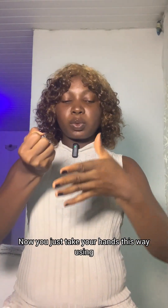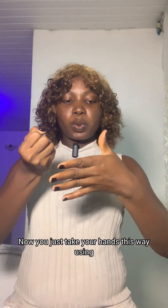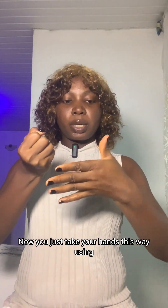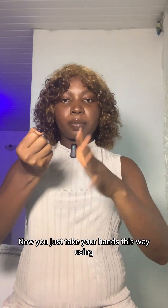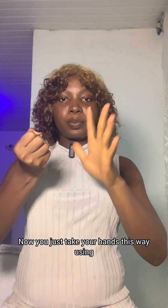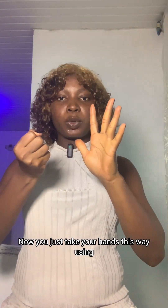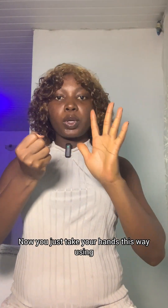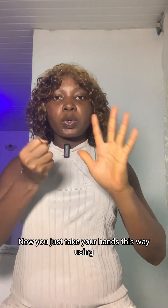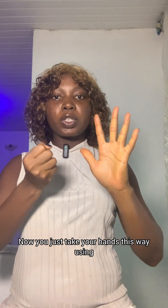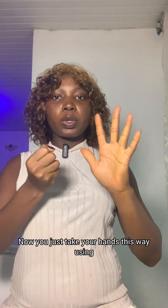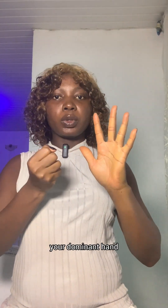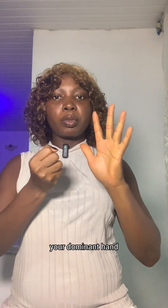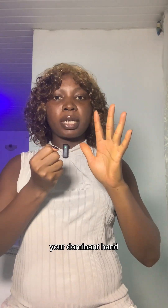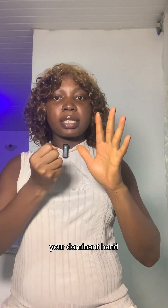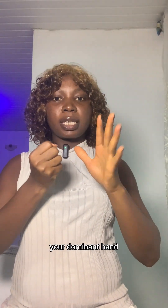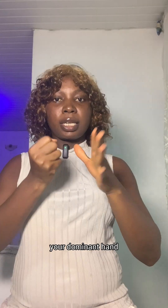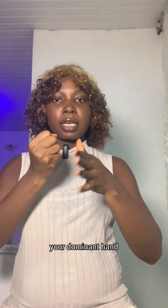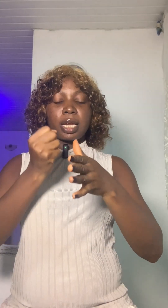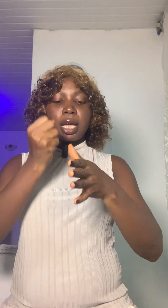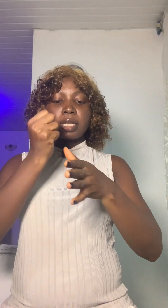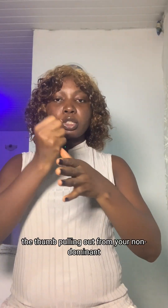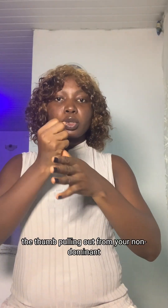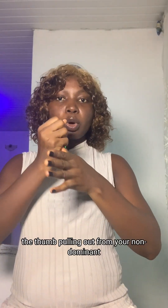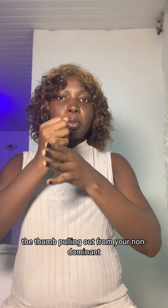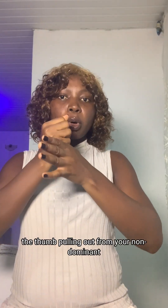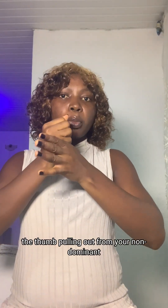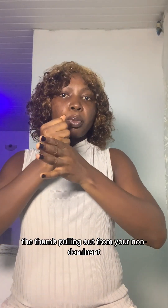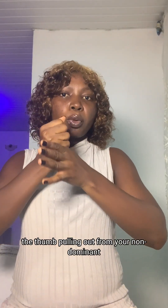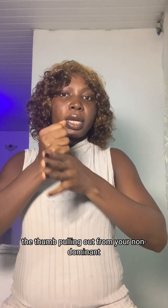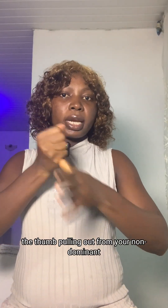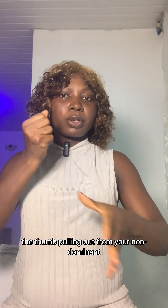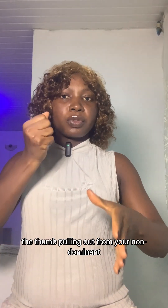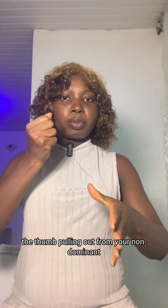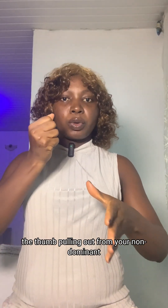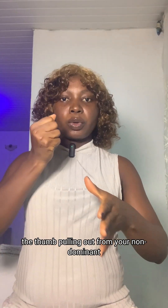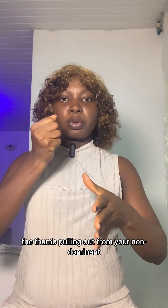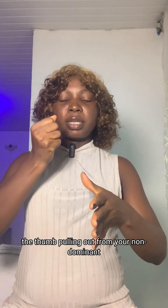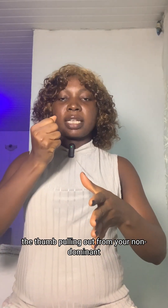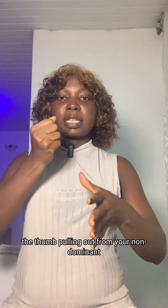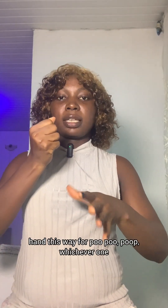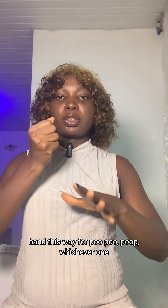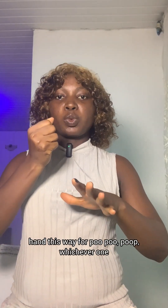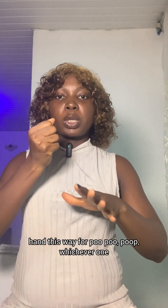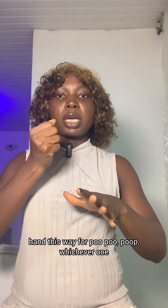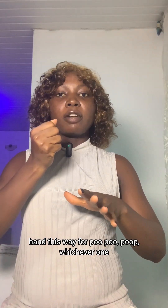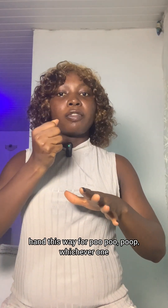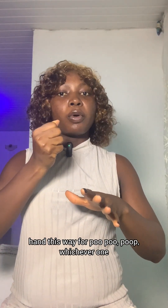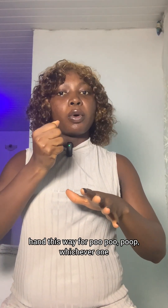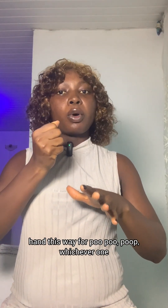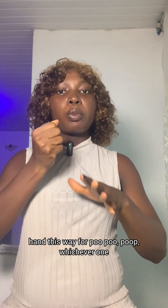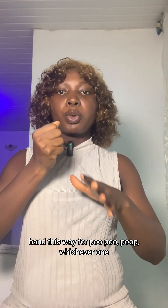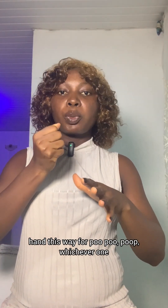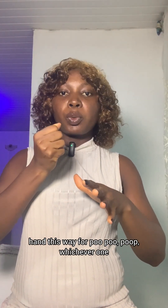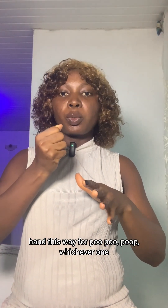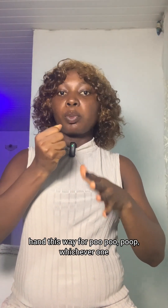way, using your dominant hand, the thumb pulling out from your non-dominant hand this way for poo-poo,